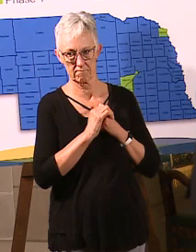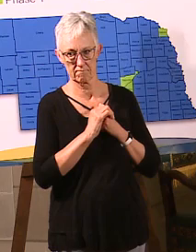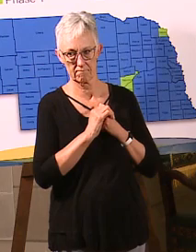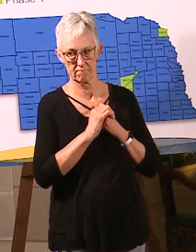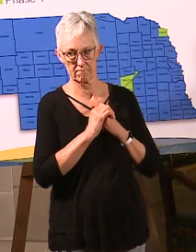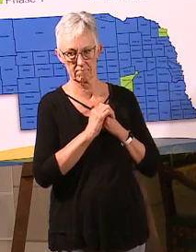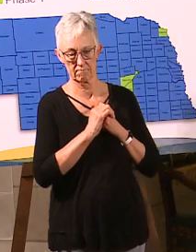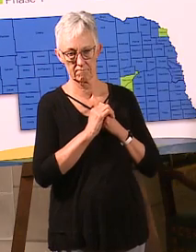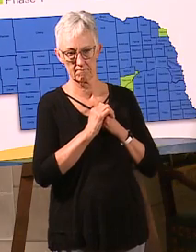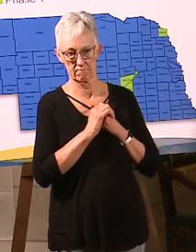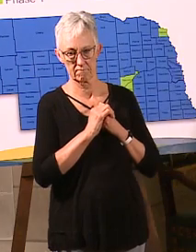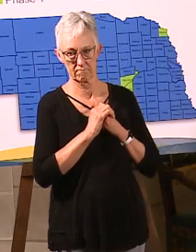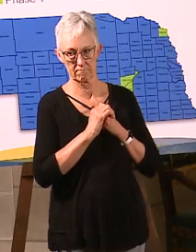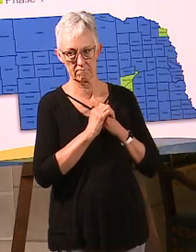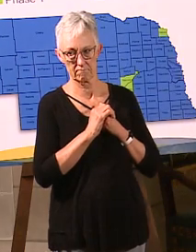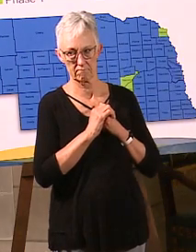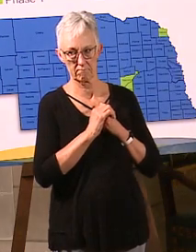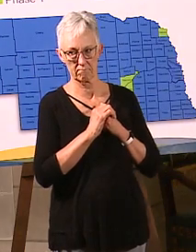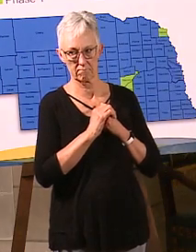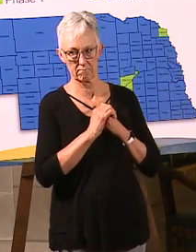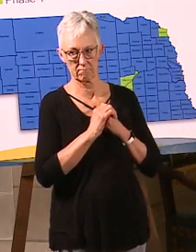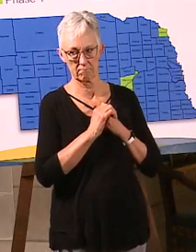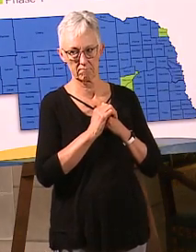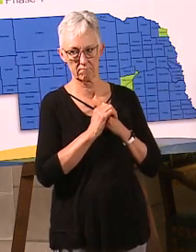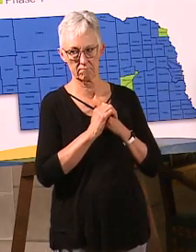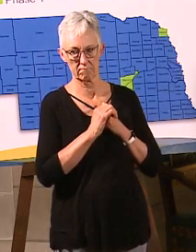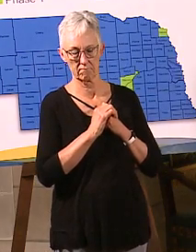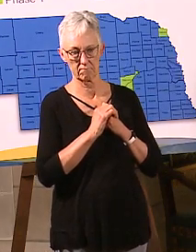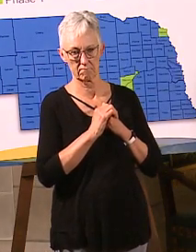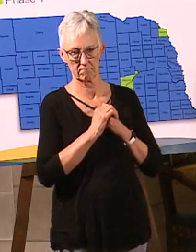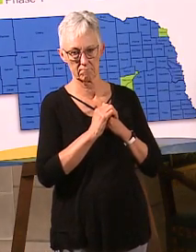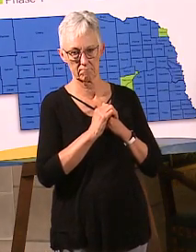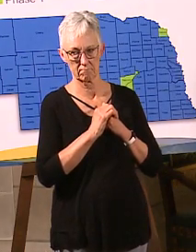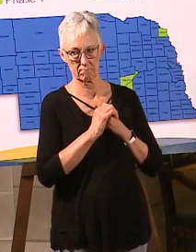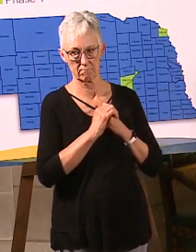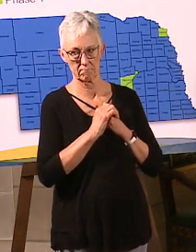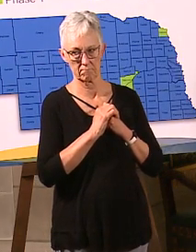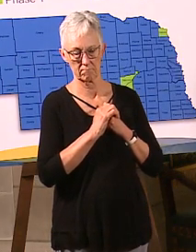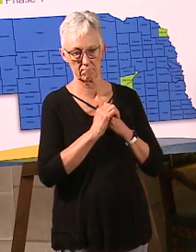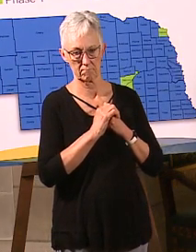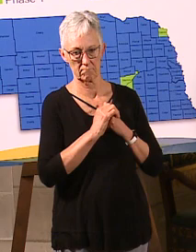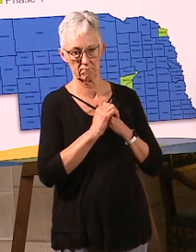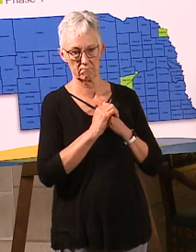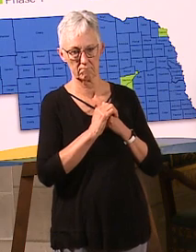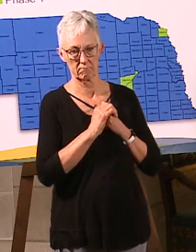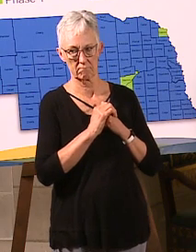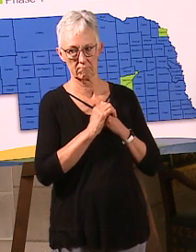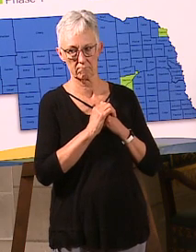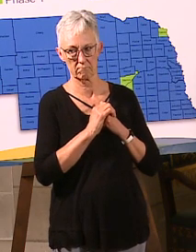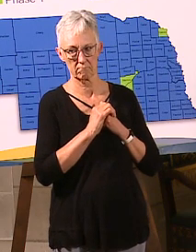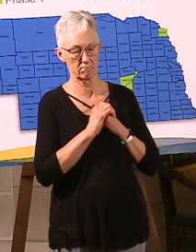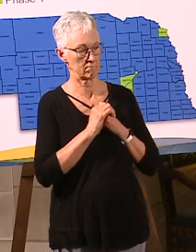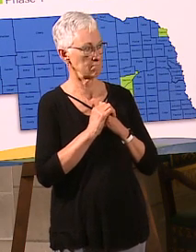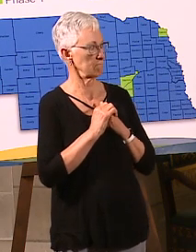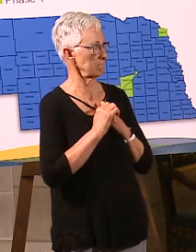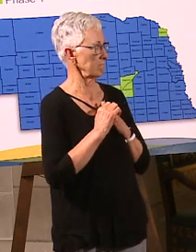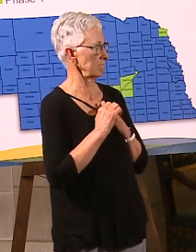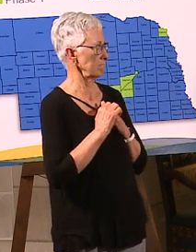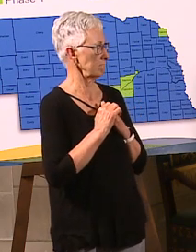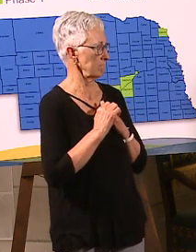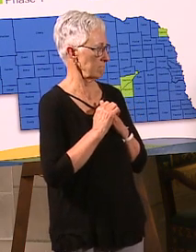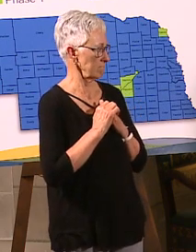What is that website provided for you guys, and what steps can you give on an update towards summer and fall classes